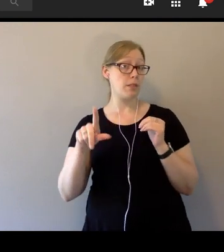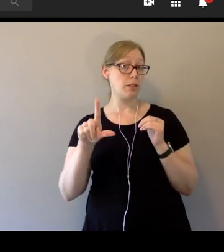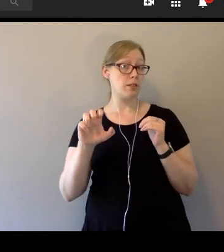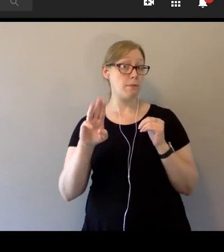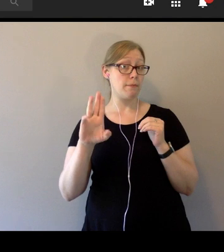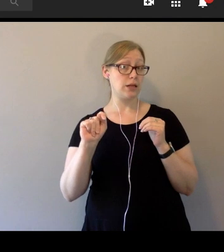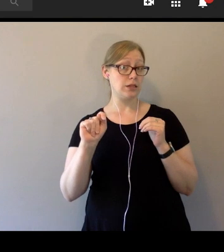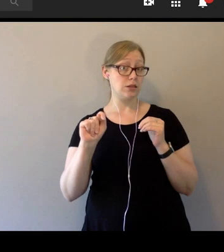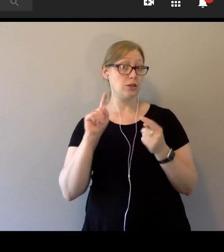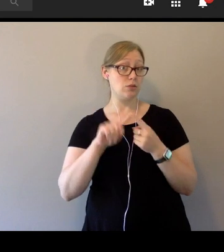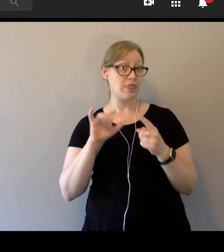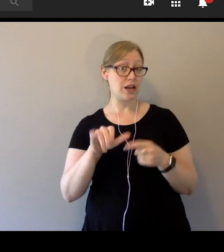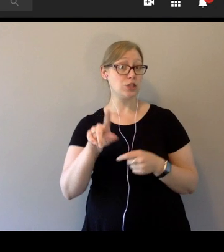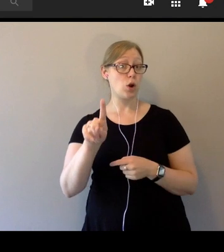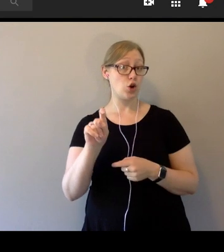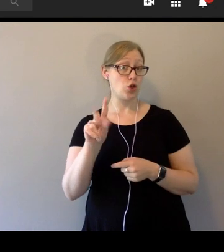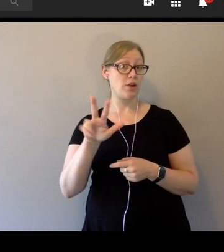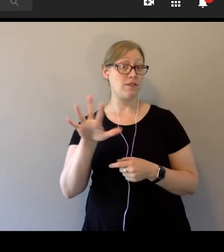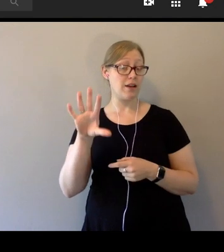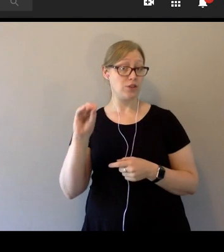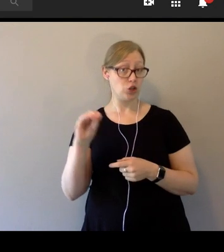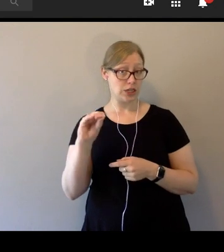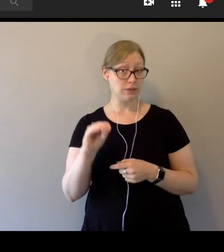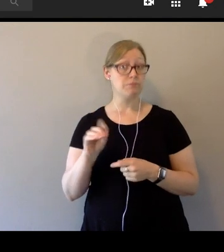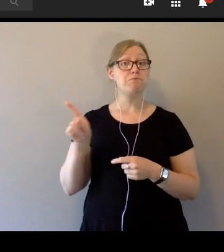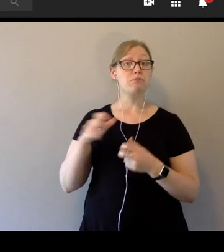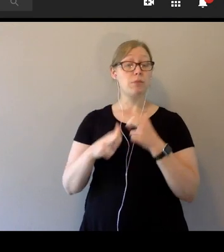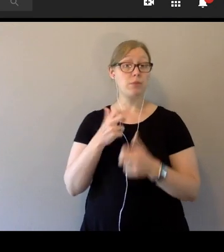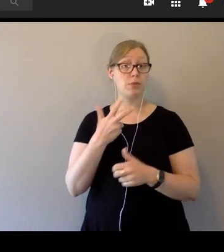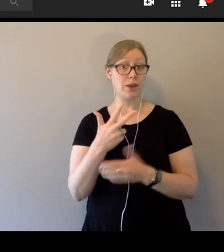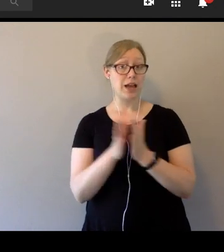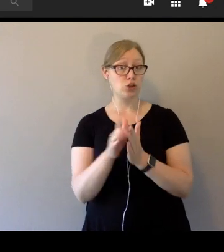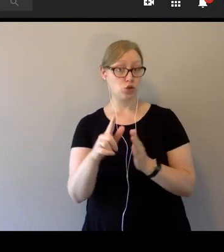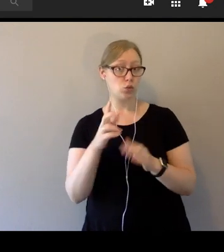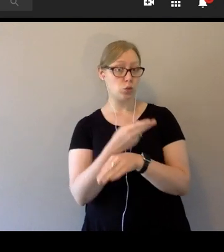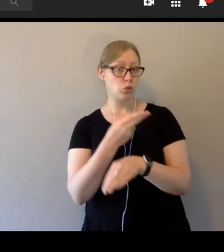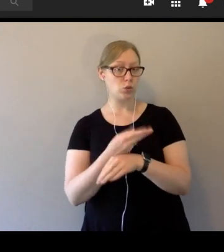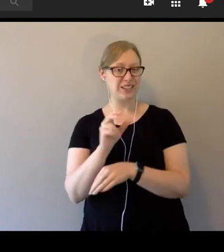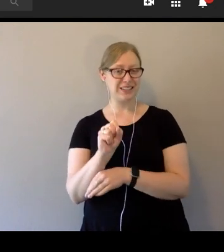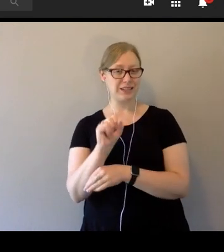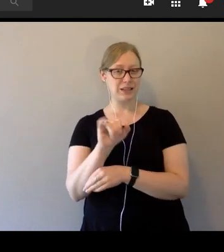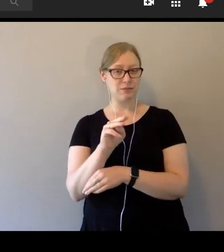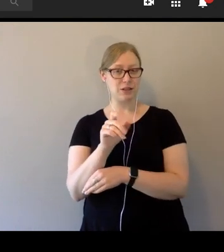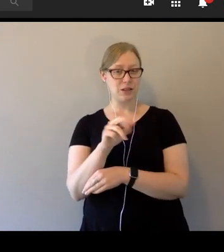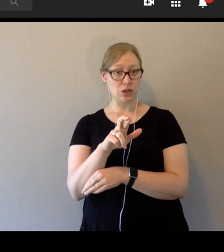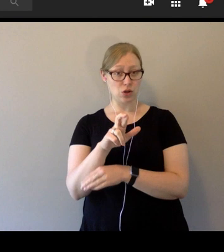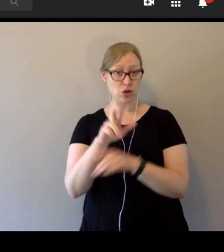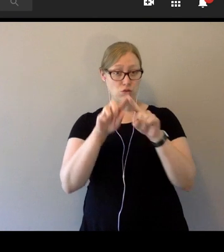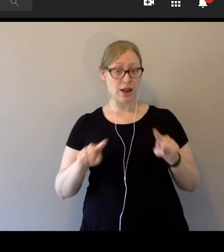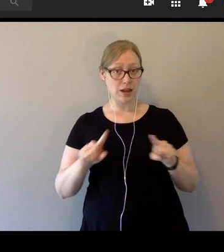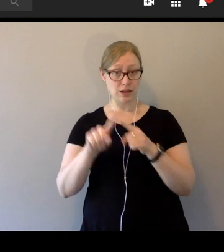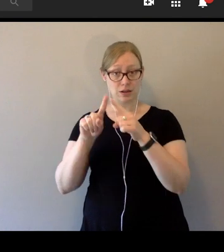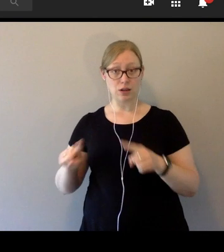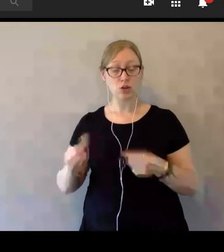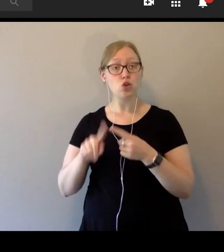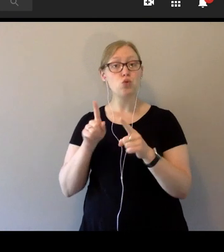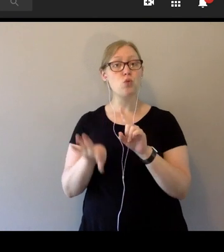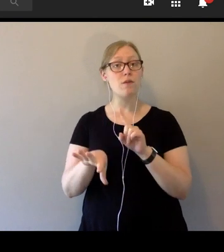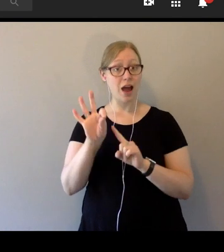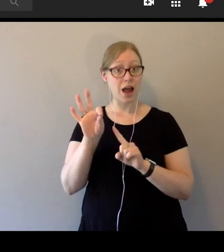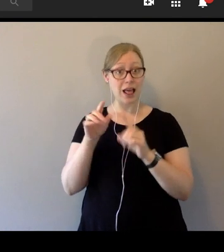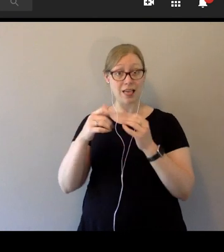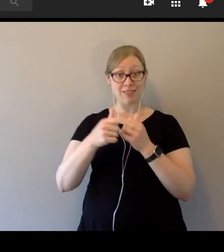degrees. So problem 3 asks you to use similar triangles to find the distance across a river. And so the shortest distance,